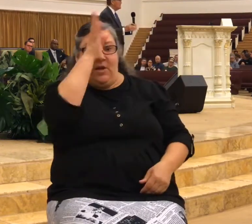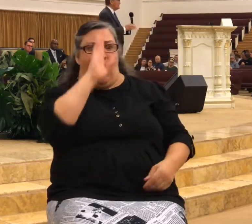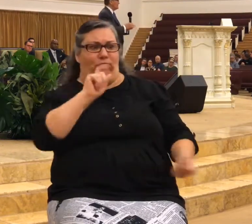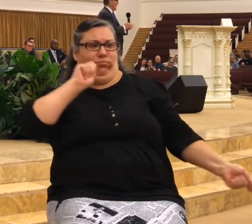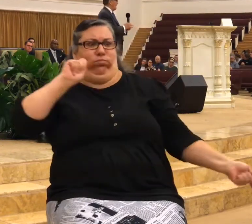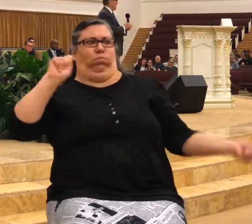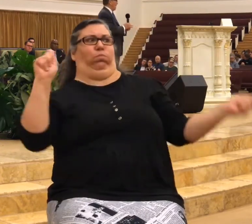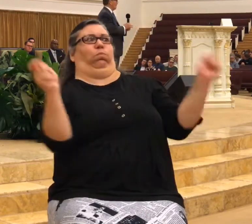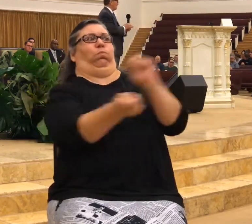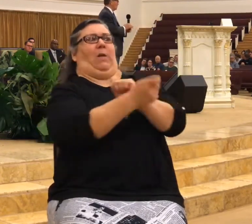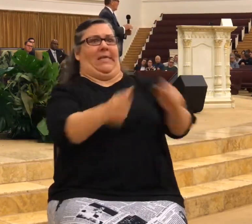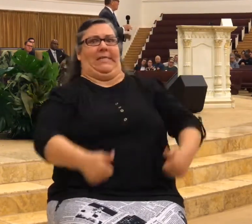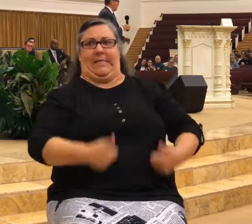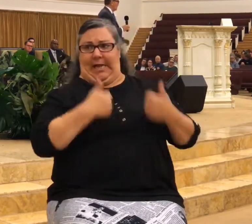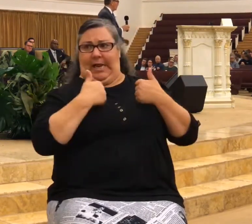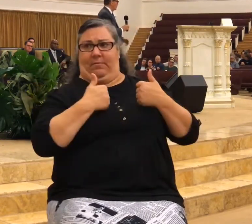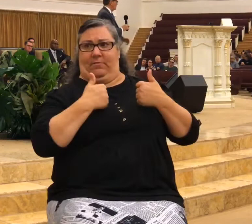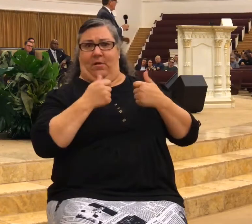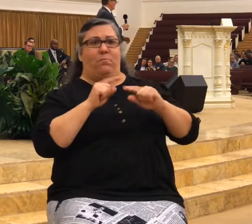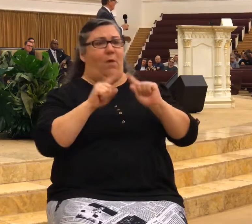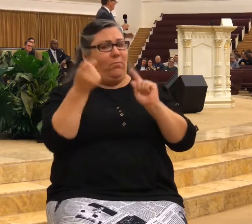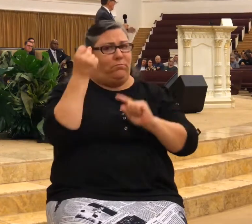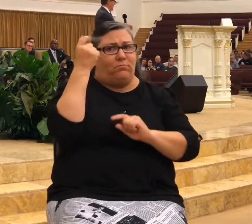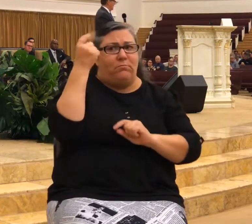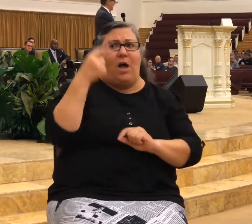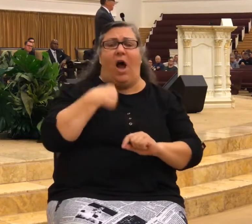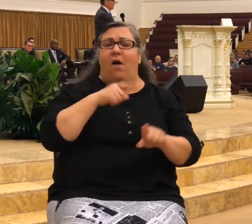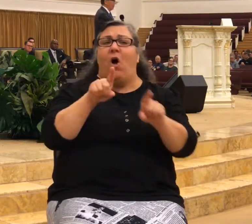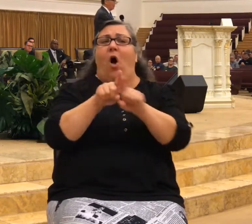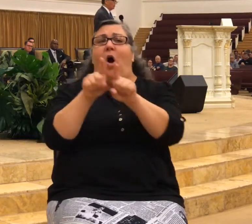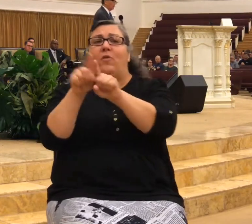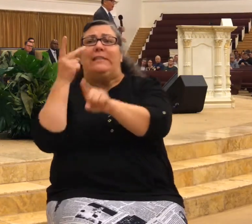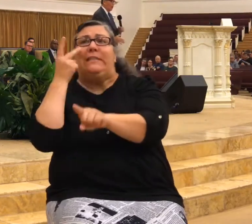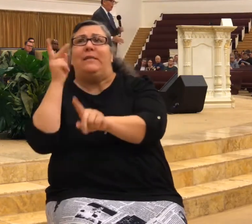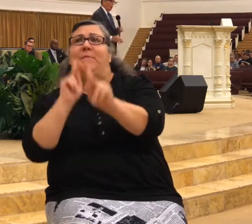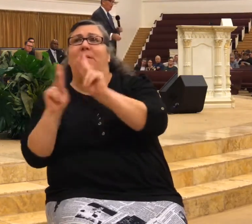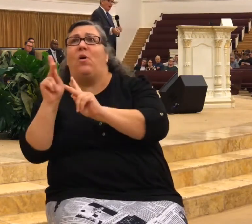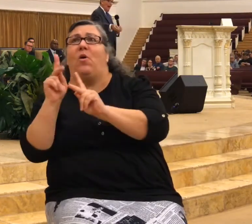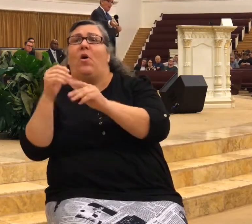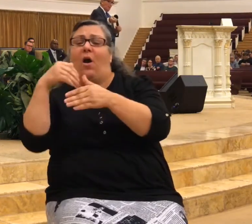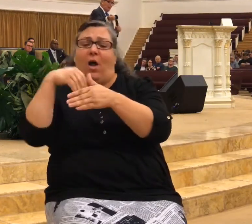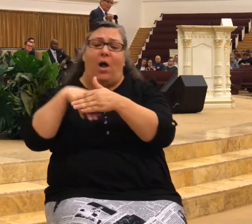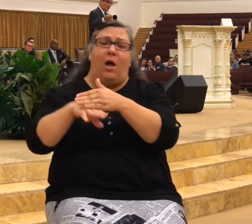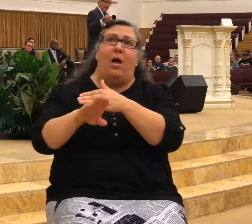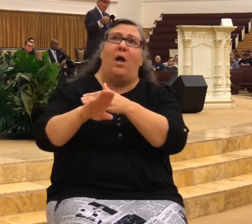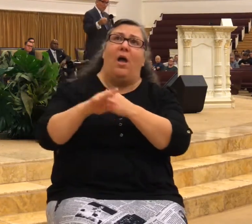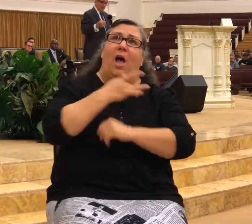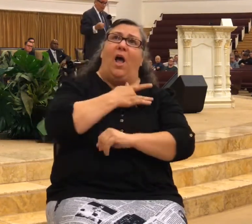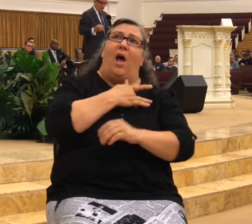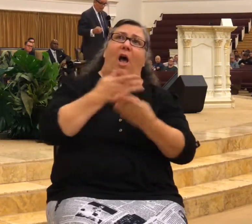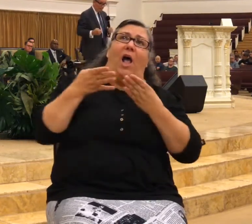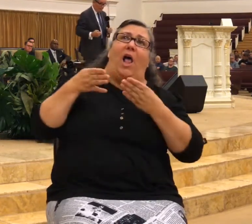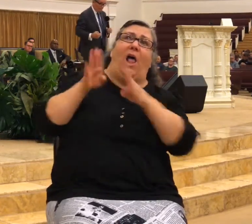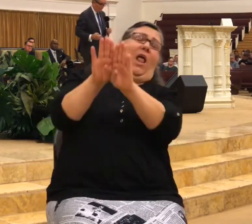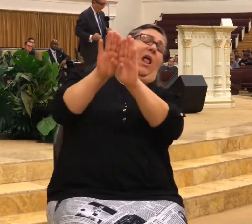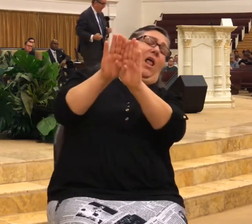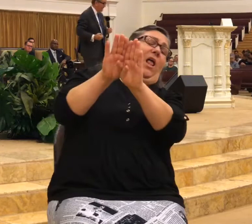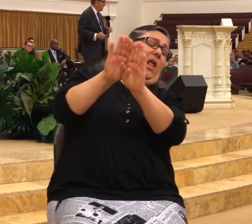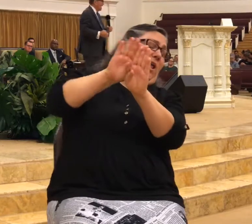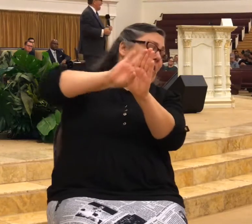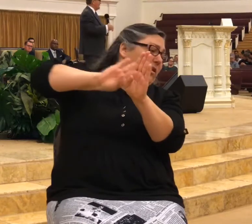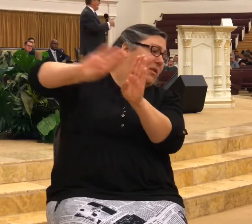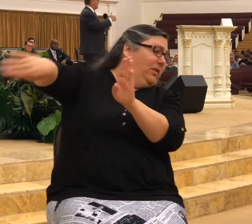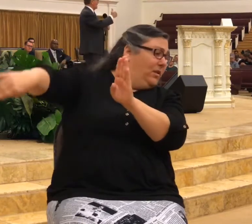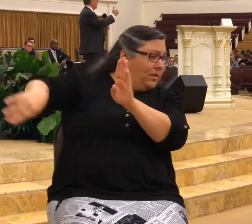life. But I've also seen people come in and close the door and ring the latch strings on the